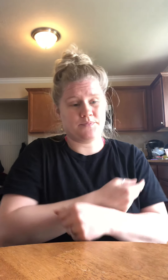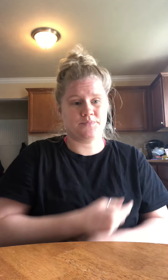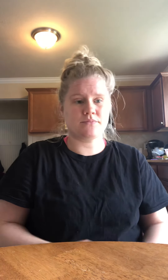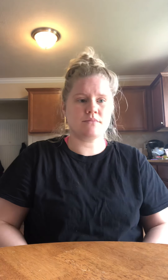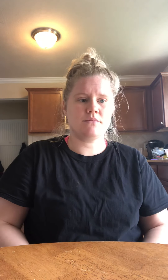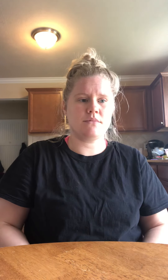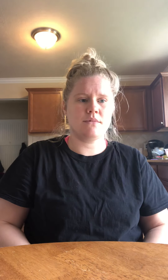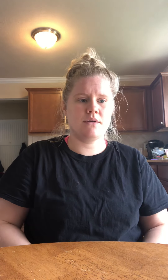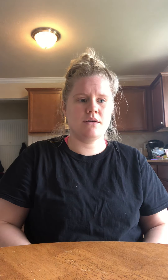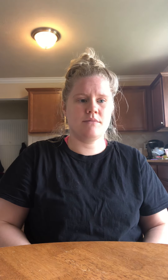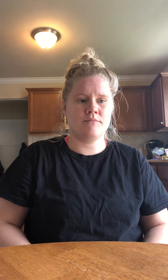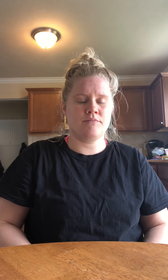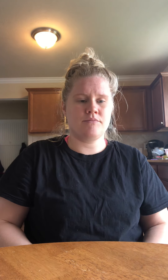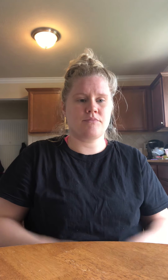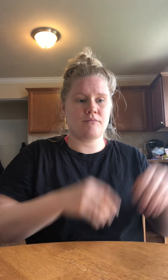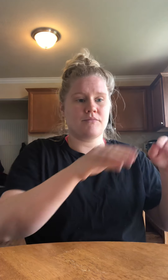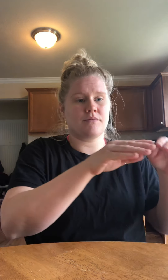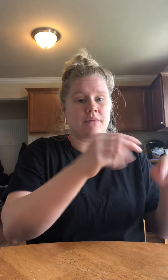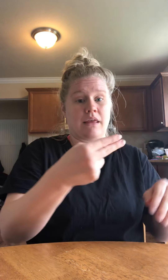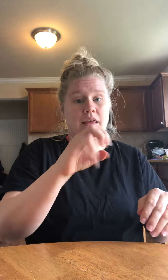on the hill.